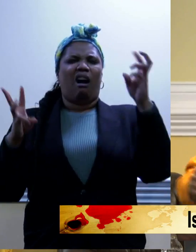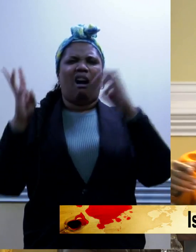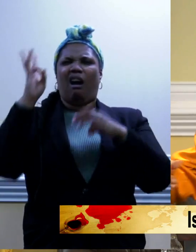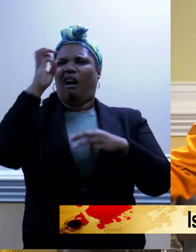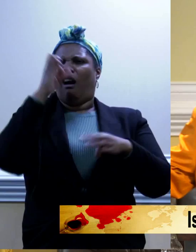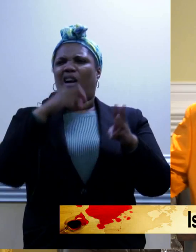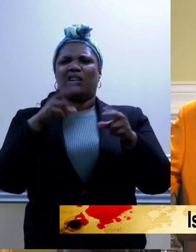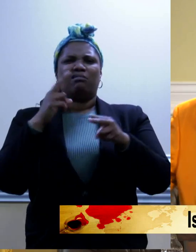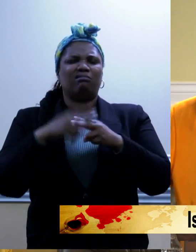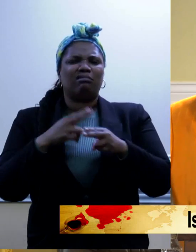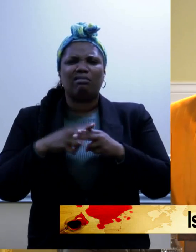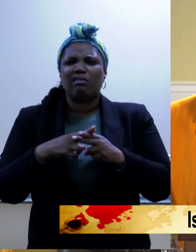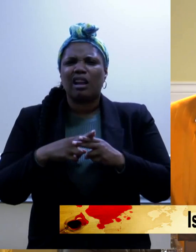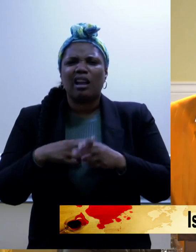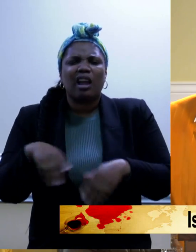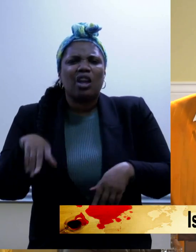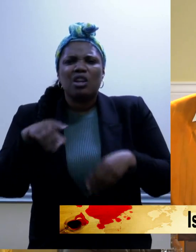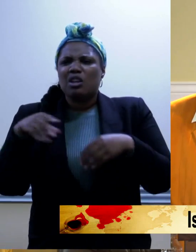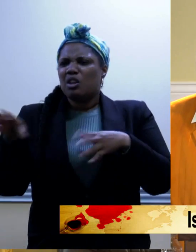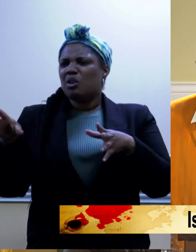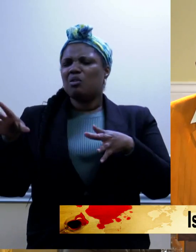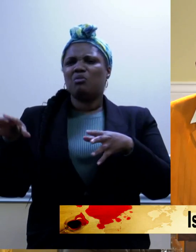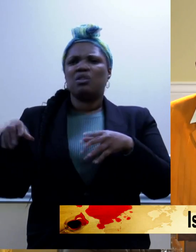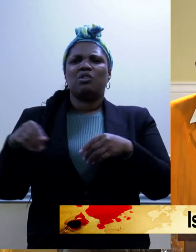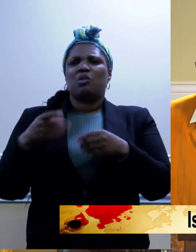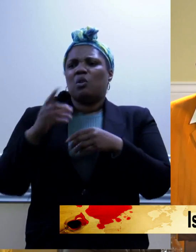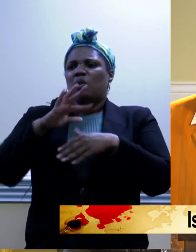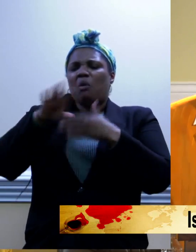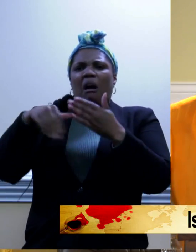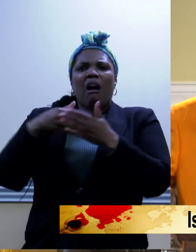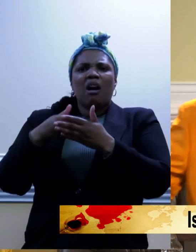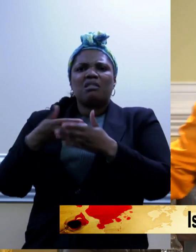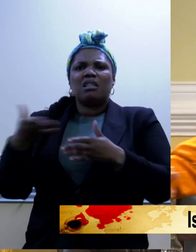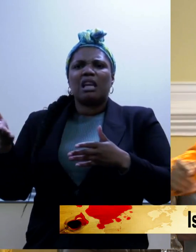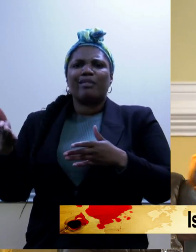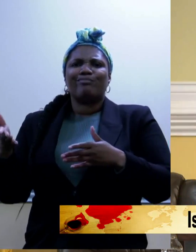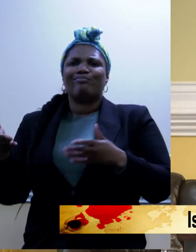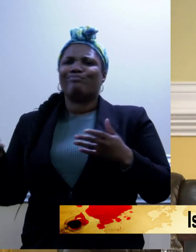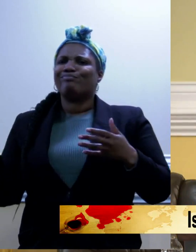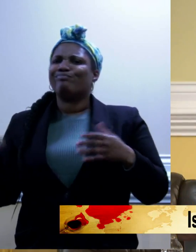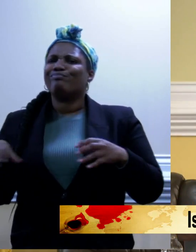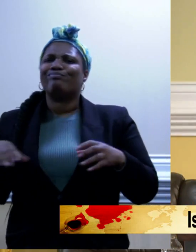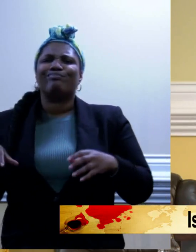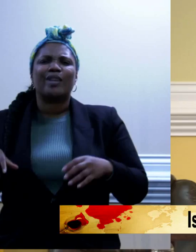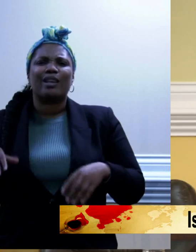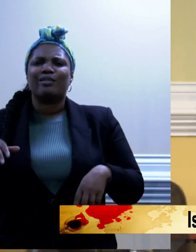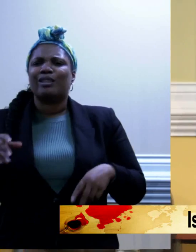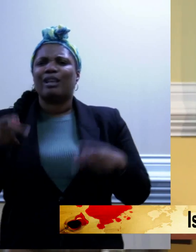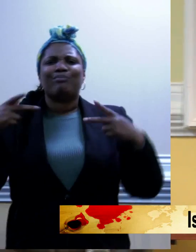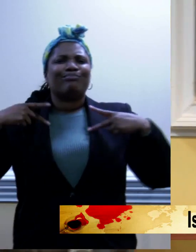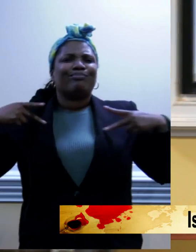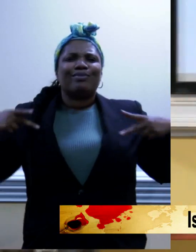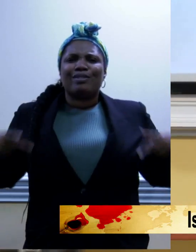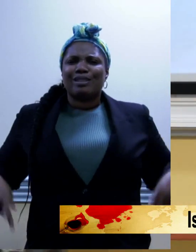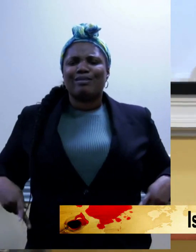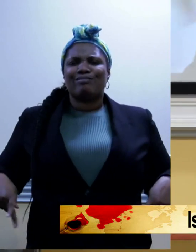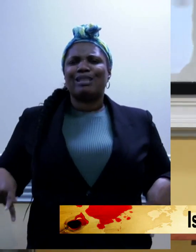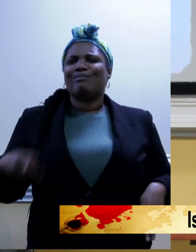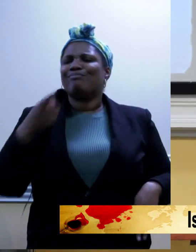And you're doing everything, all your time is spent, like the Lord said about the Pharisee, gagging at